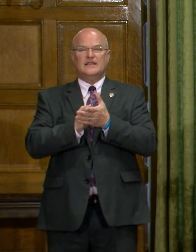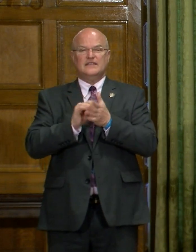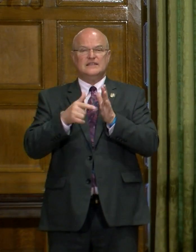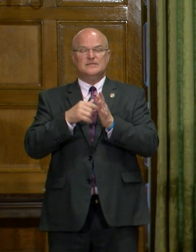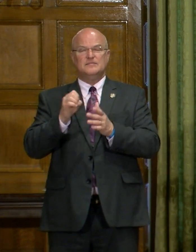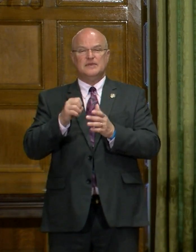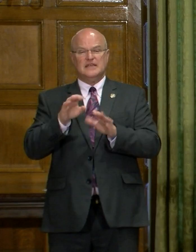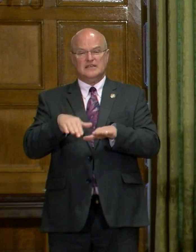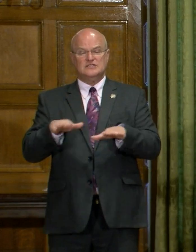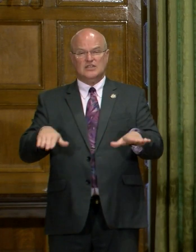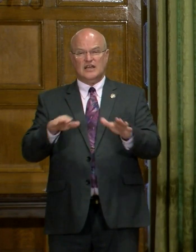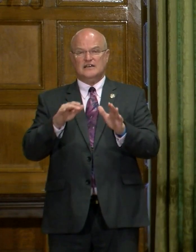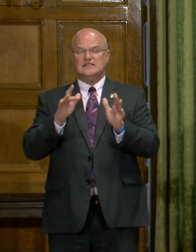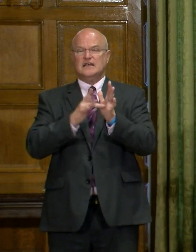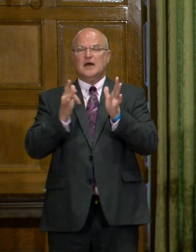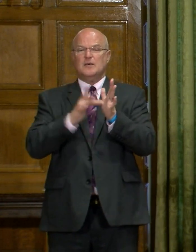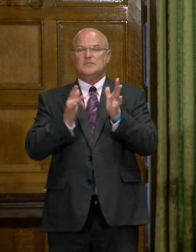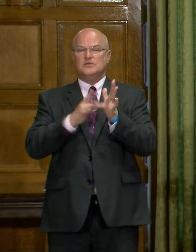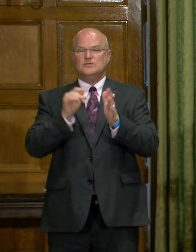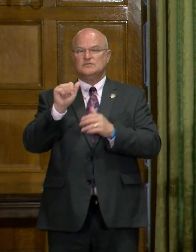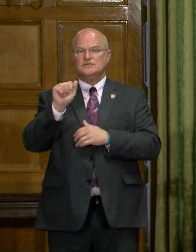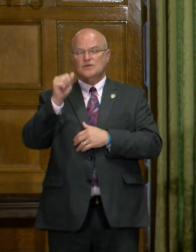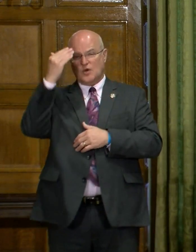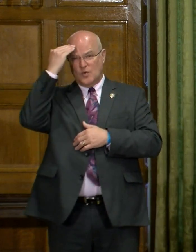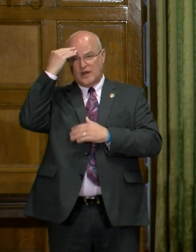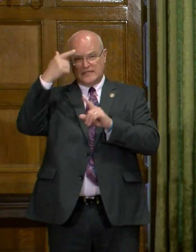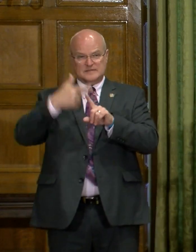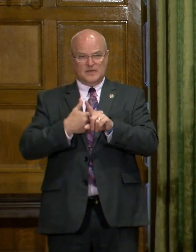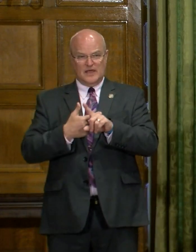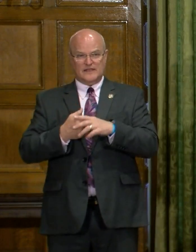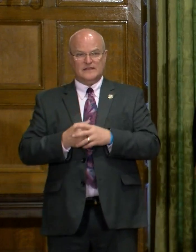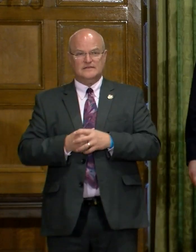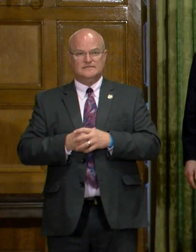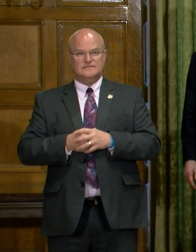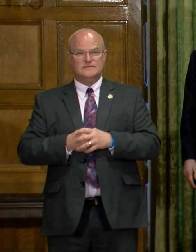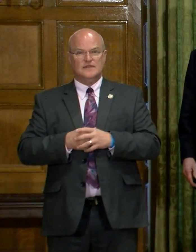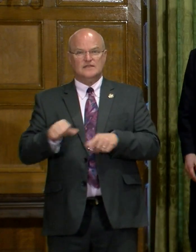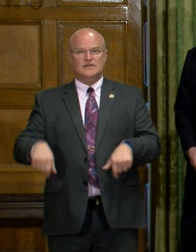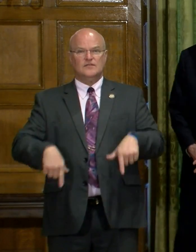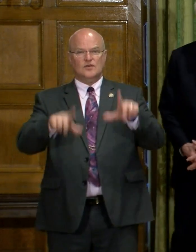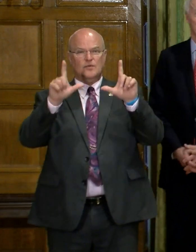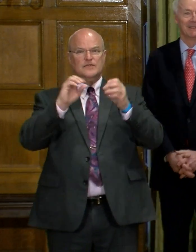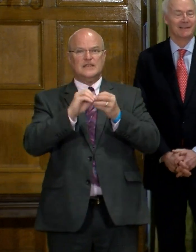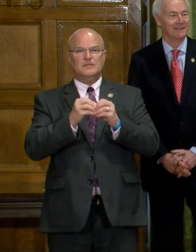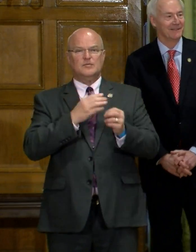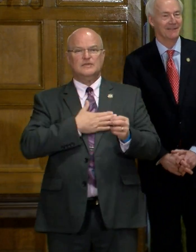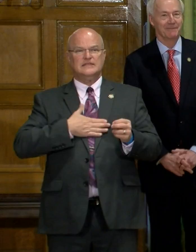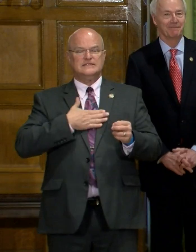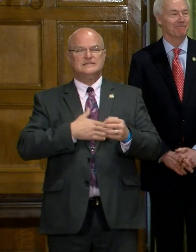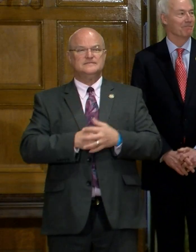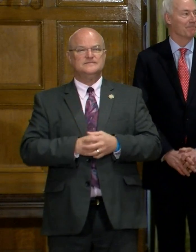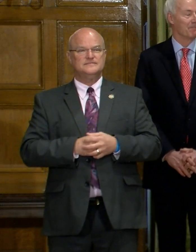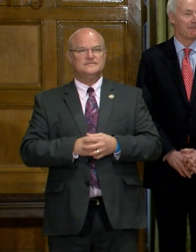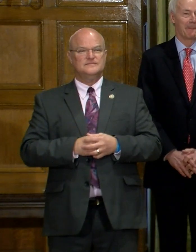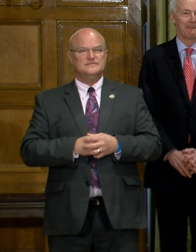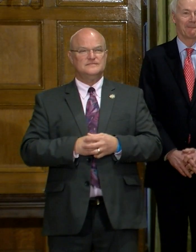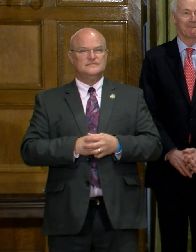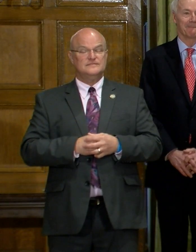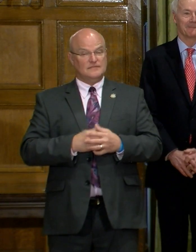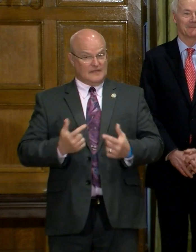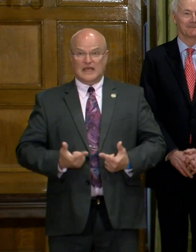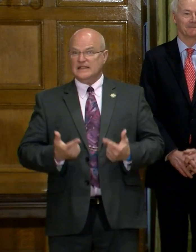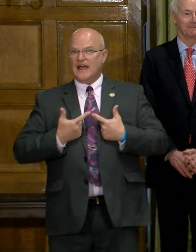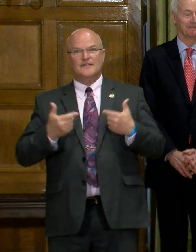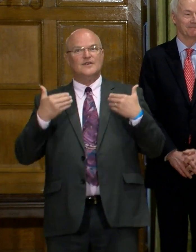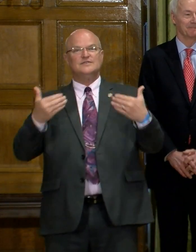this being Child Abuse Awareness Month. Yeah, go ahead and put the number up. Well, life